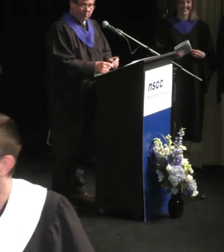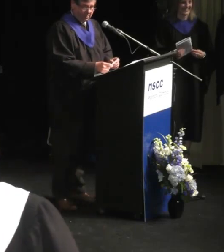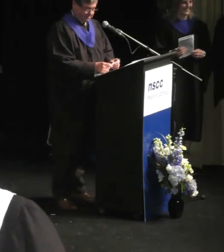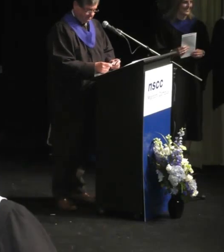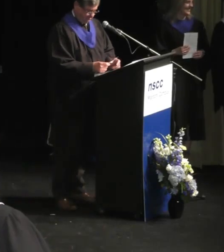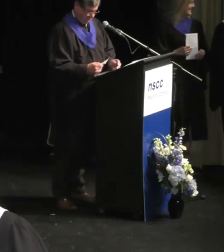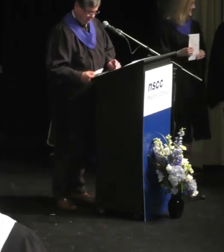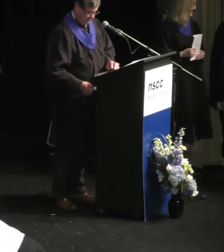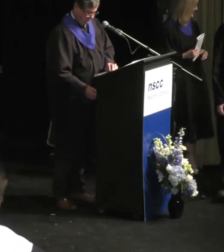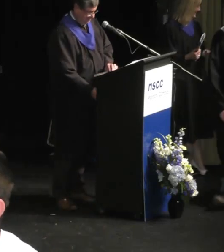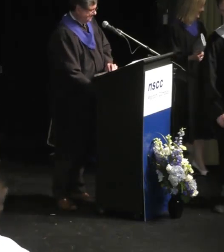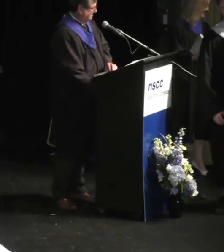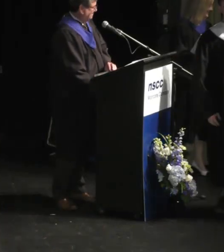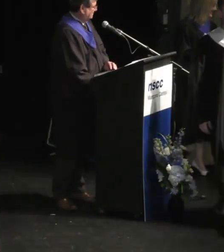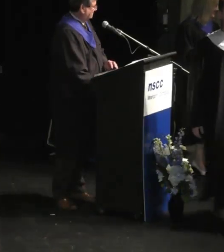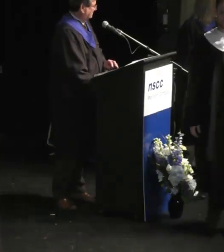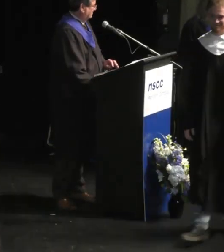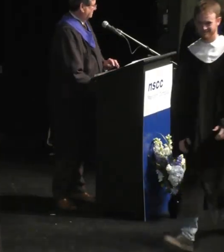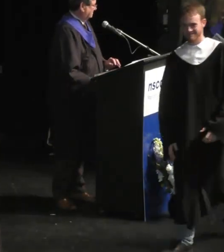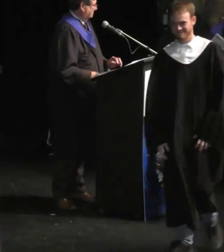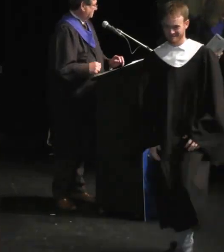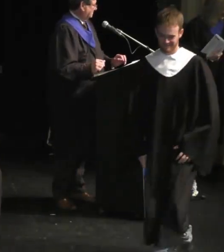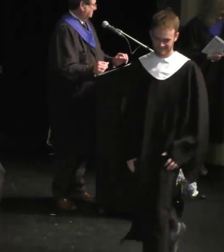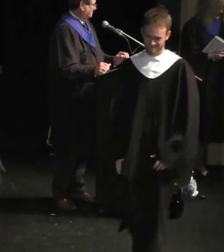Christopher Roper.